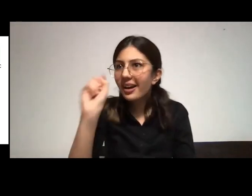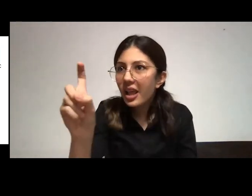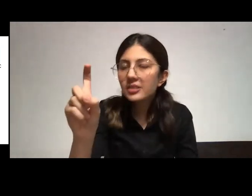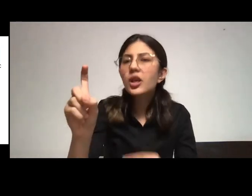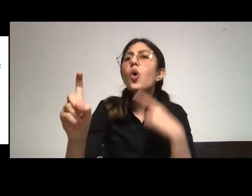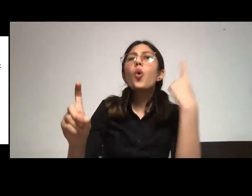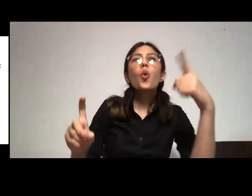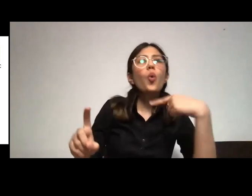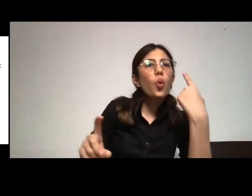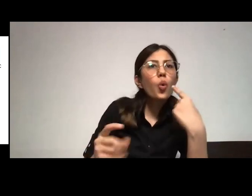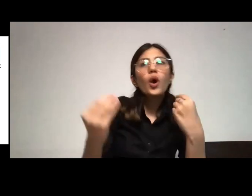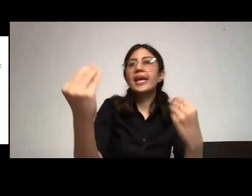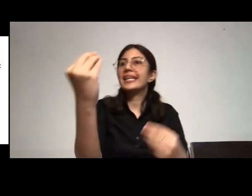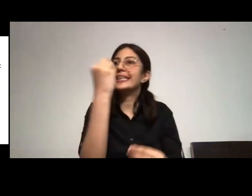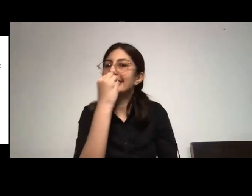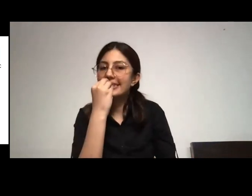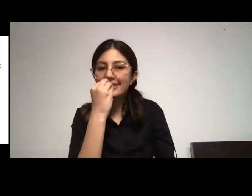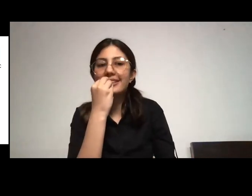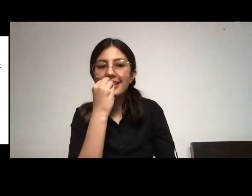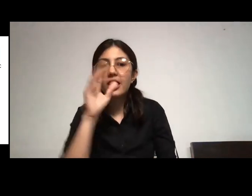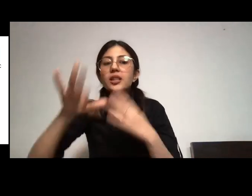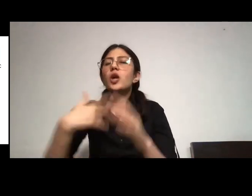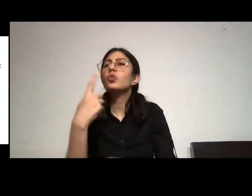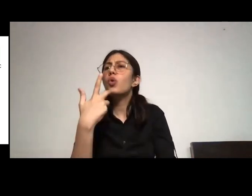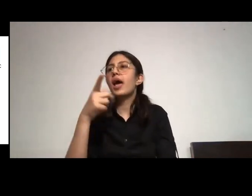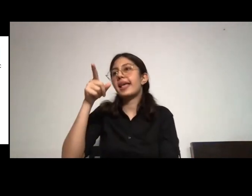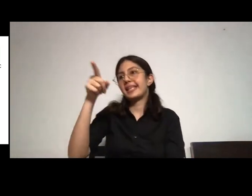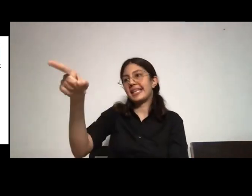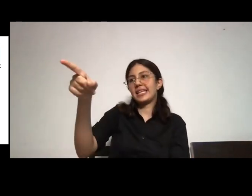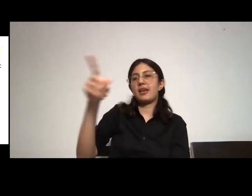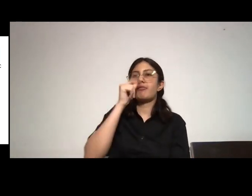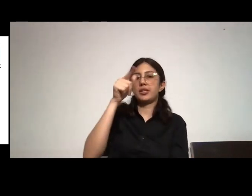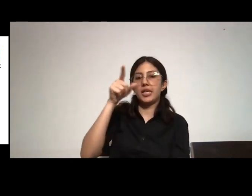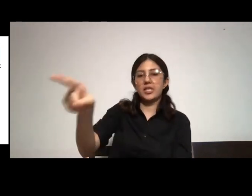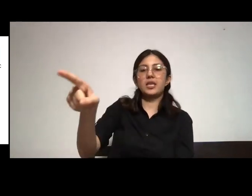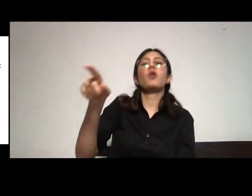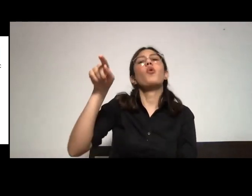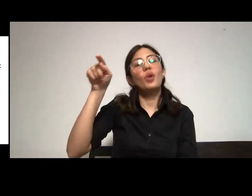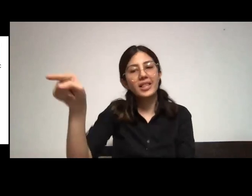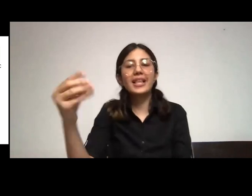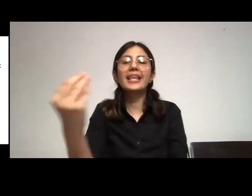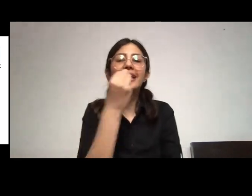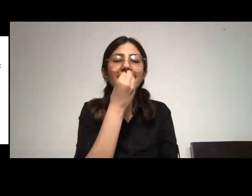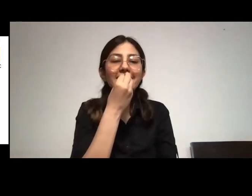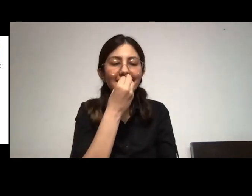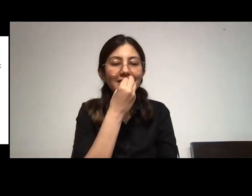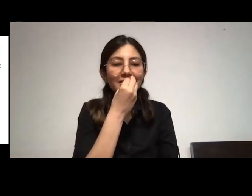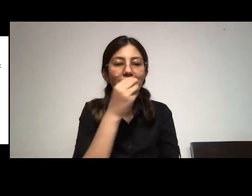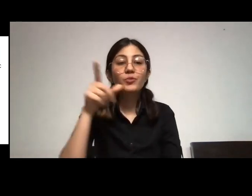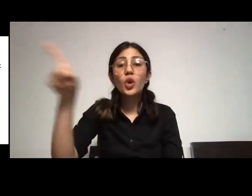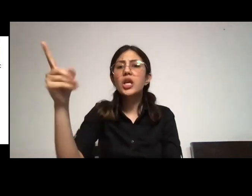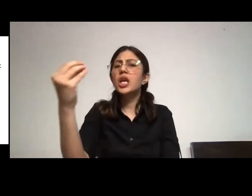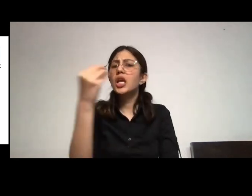who eats. And you can say he eats. And then the next prompt will be he eats